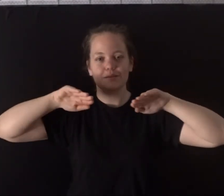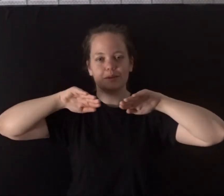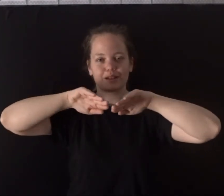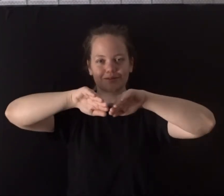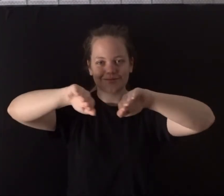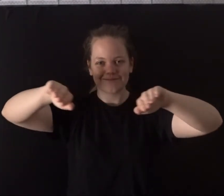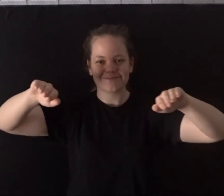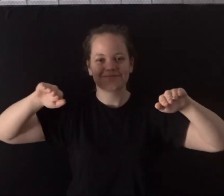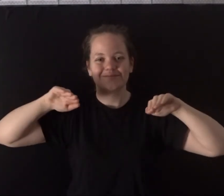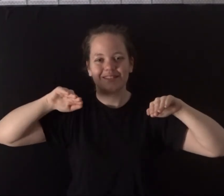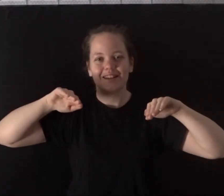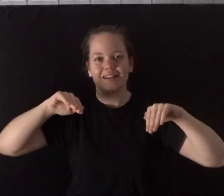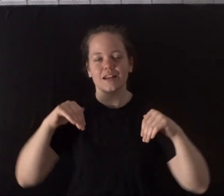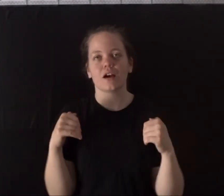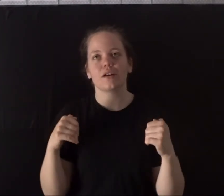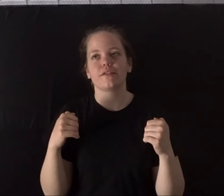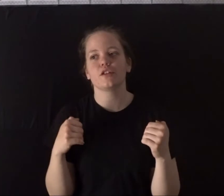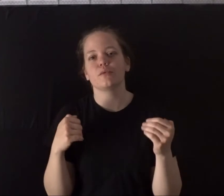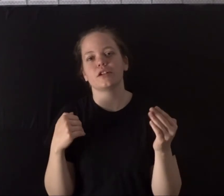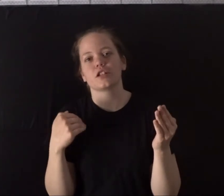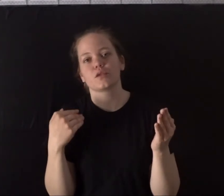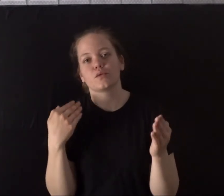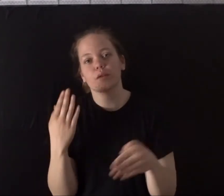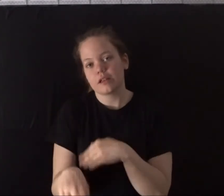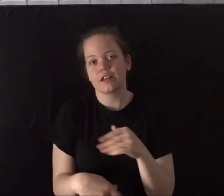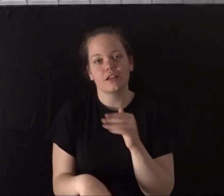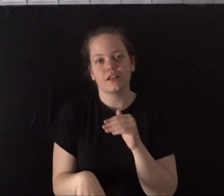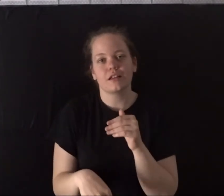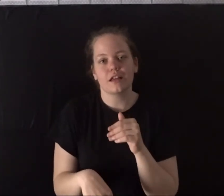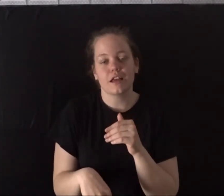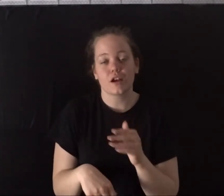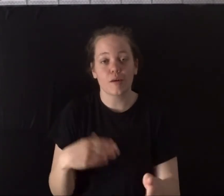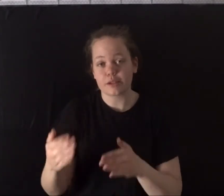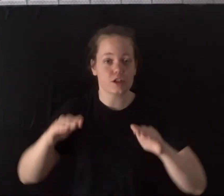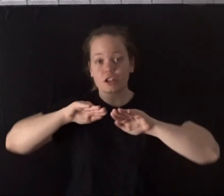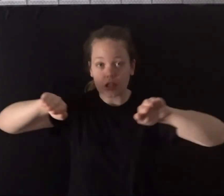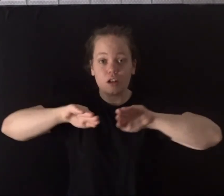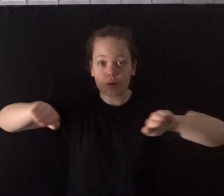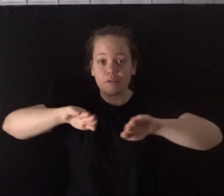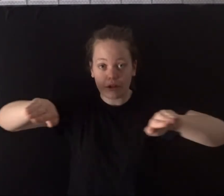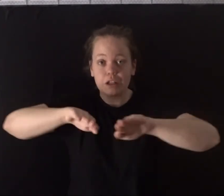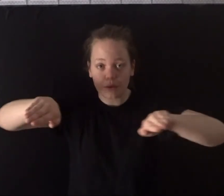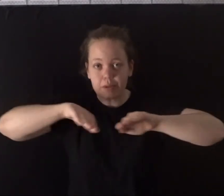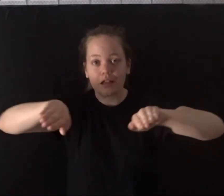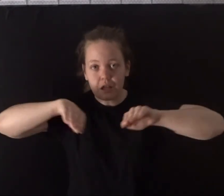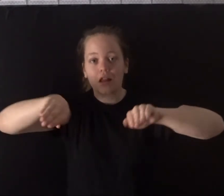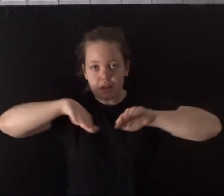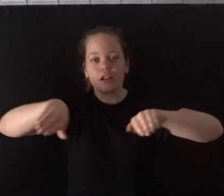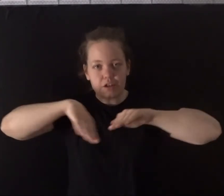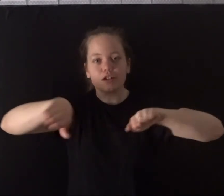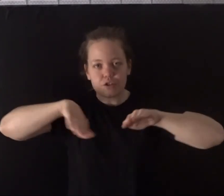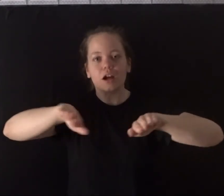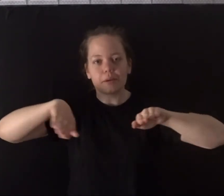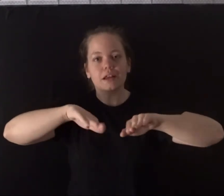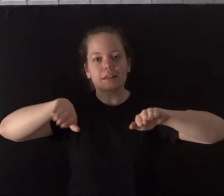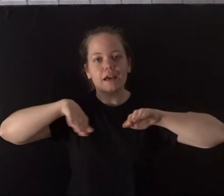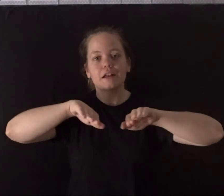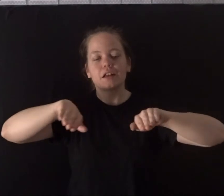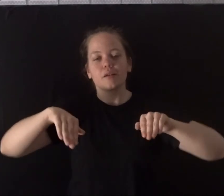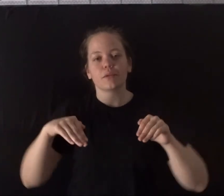Swimming. Now if you were swimming in a competition and you were really swimming, then you could describe it like that. But if